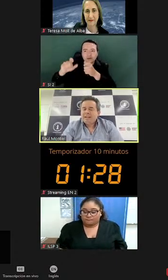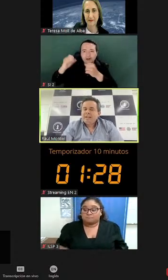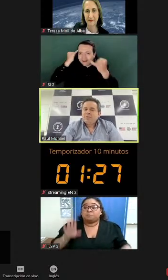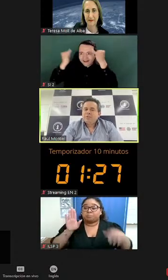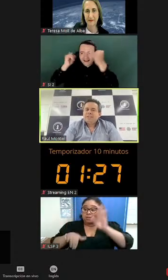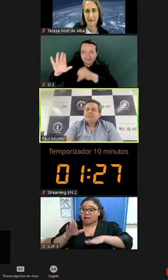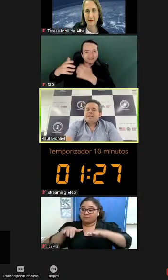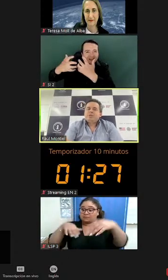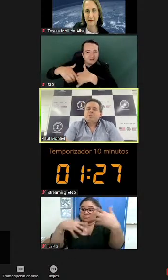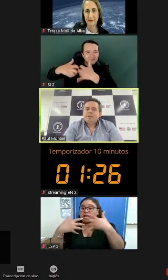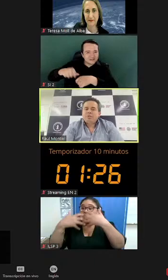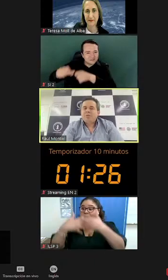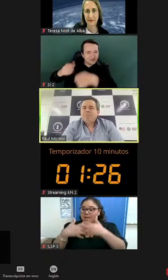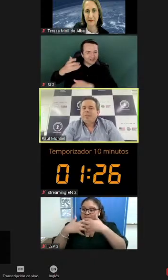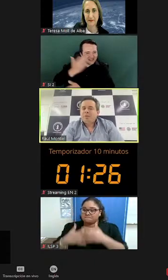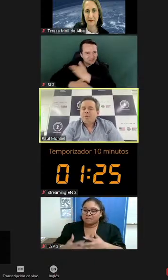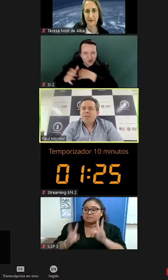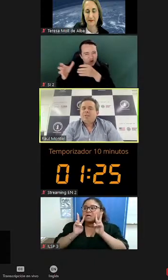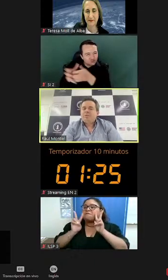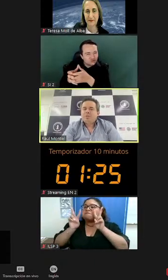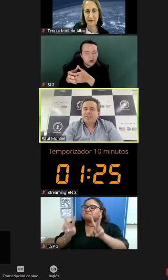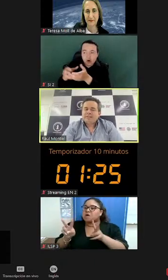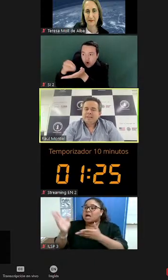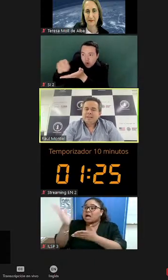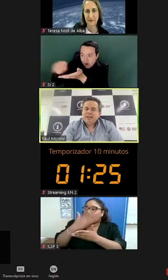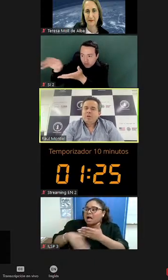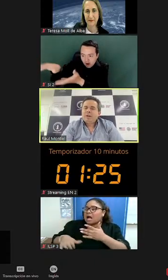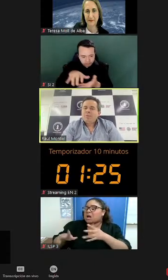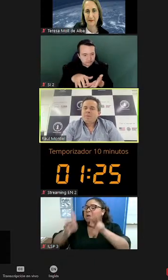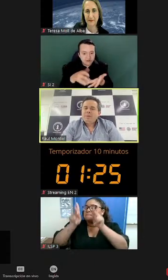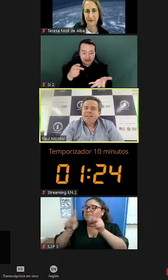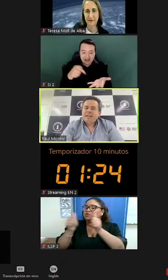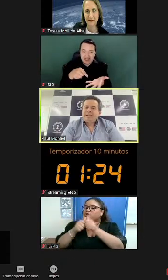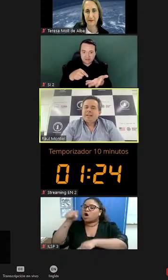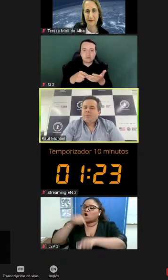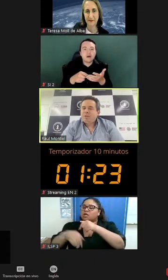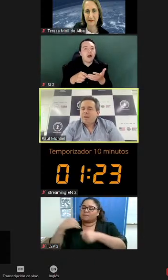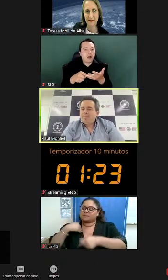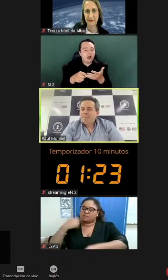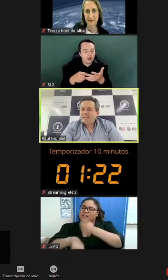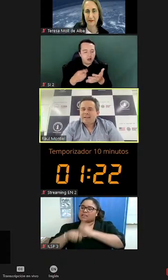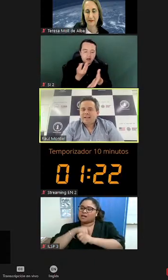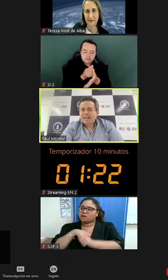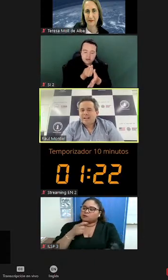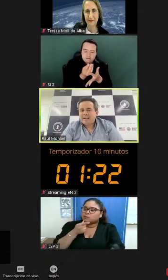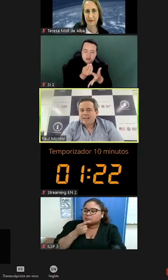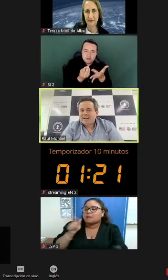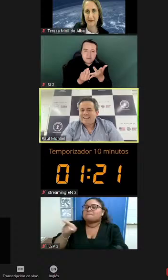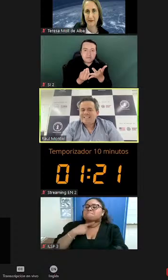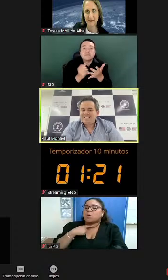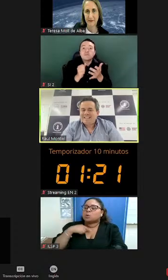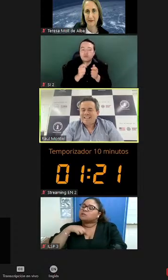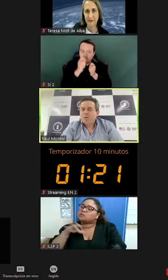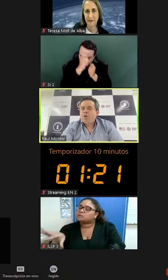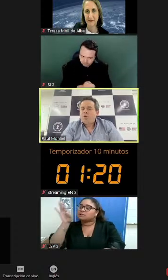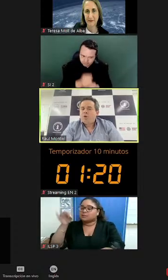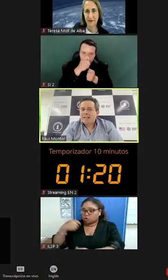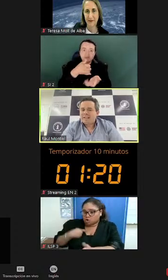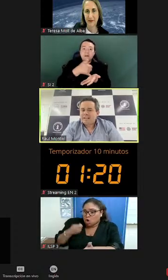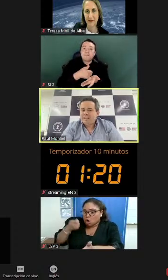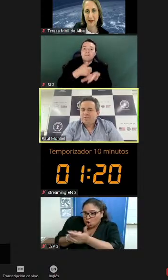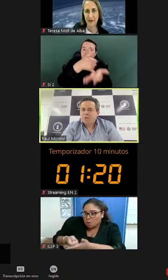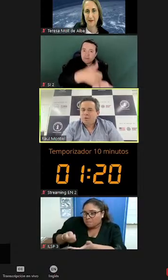as products of entrepreneurs with persons of persons with disabilities so this